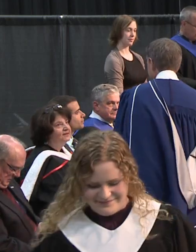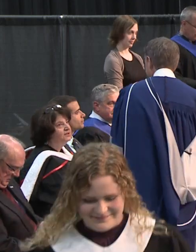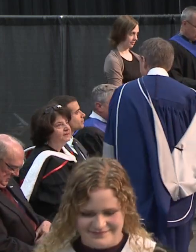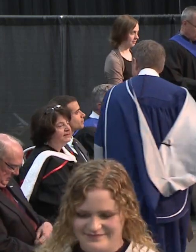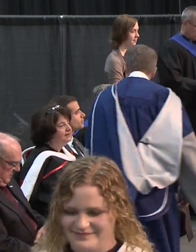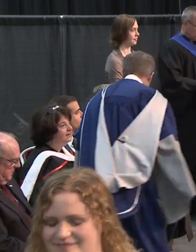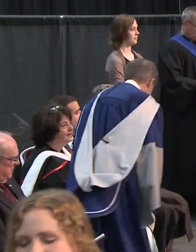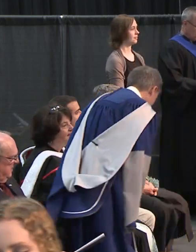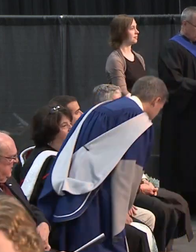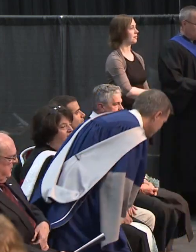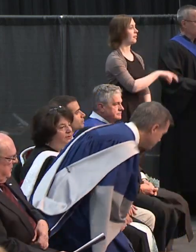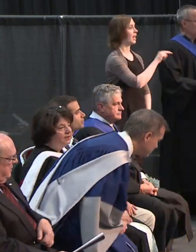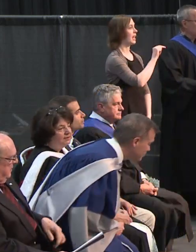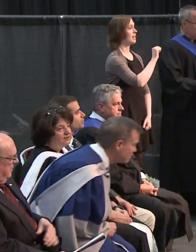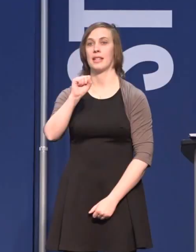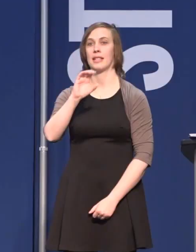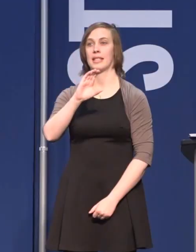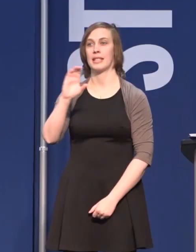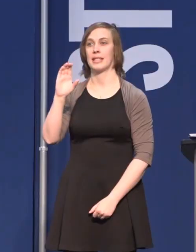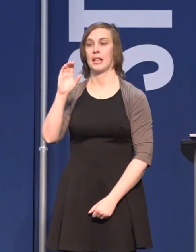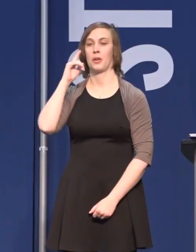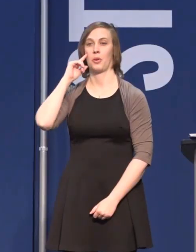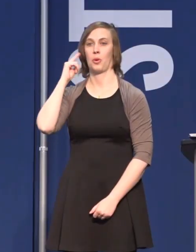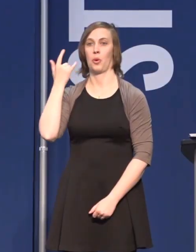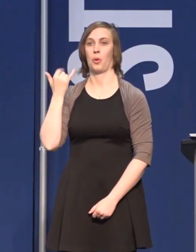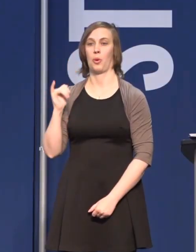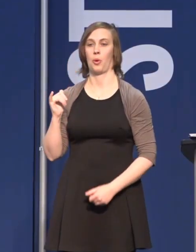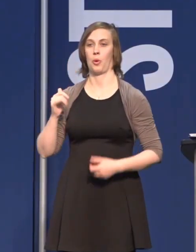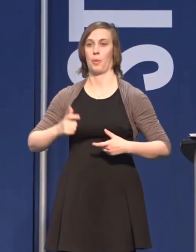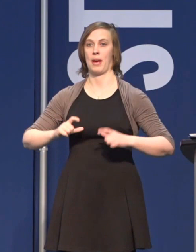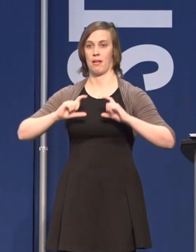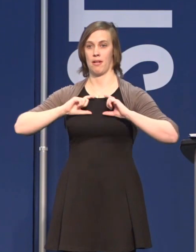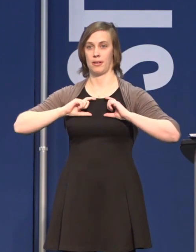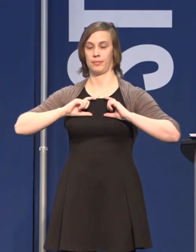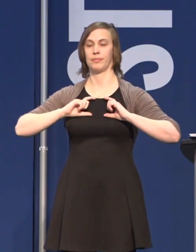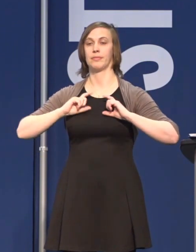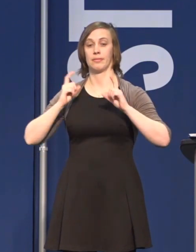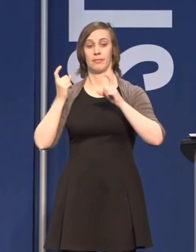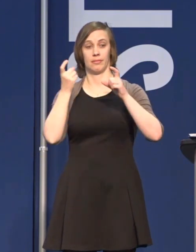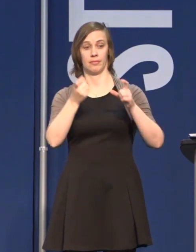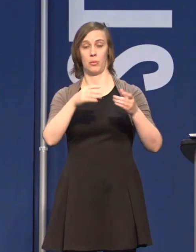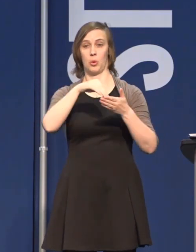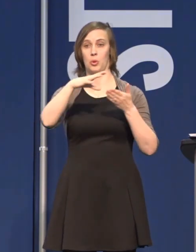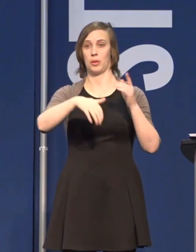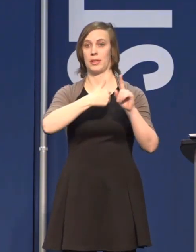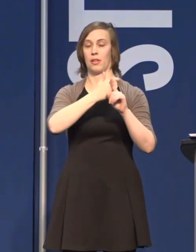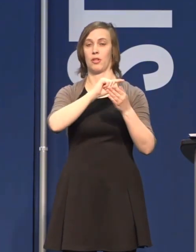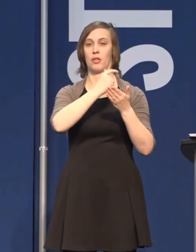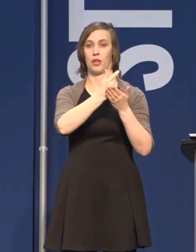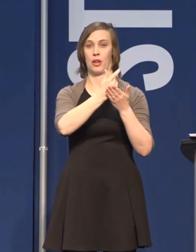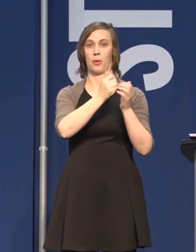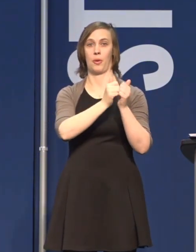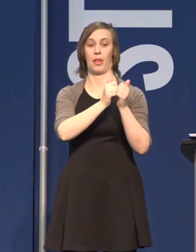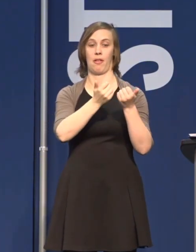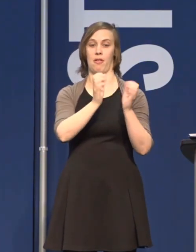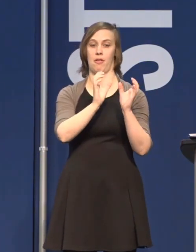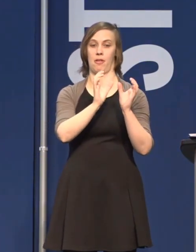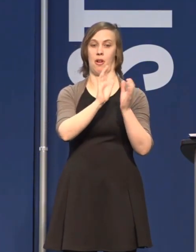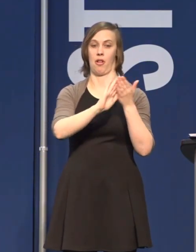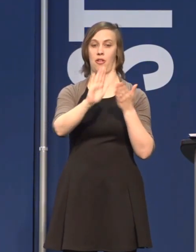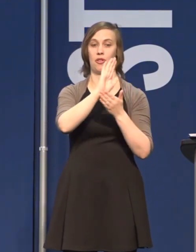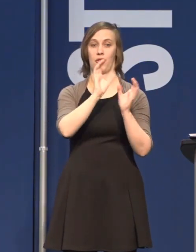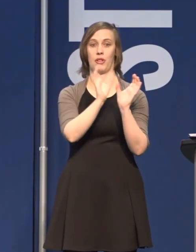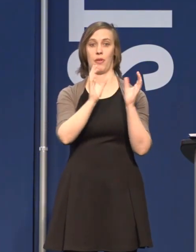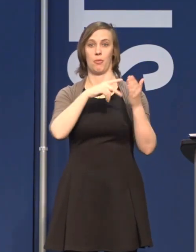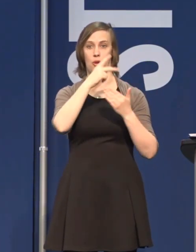The Nova Scotia Community College Gold Medal is awarded to a graduating student of a college certificate program who